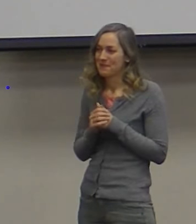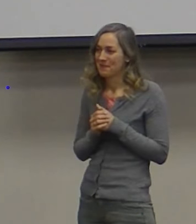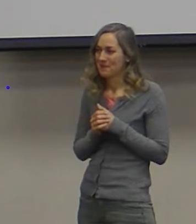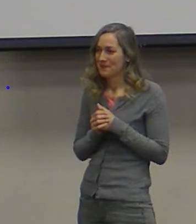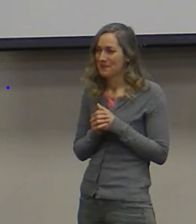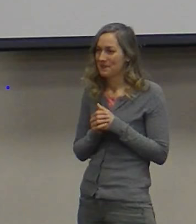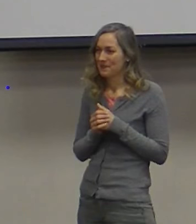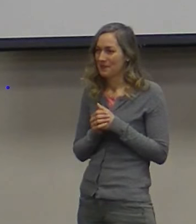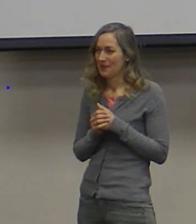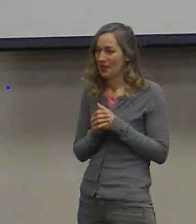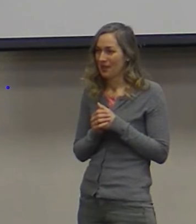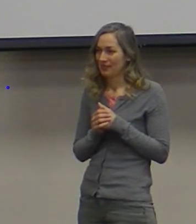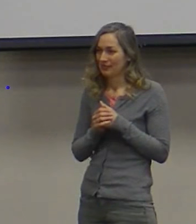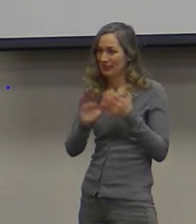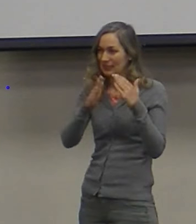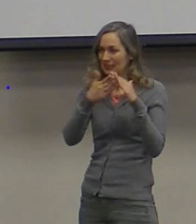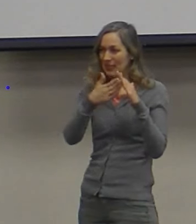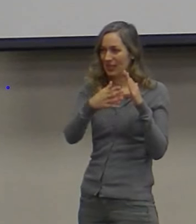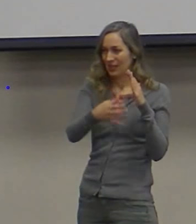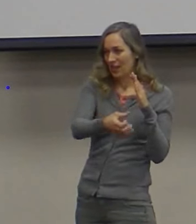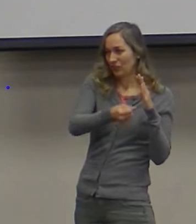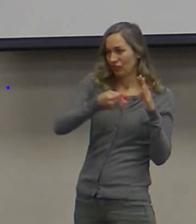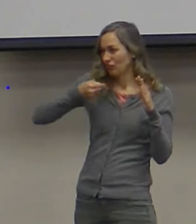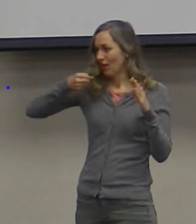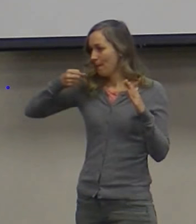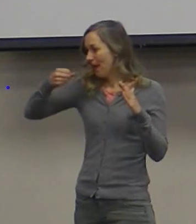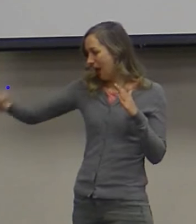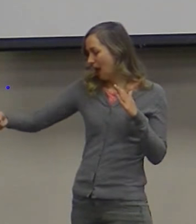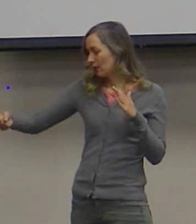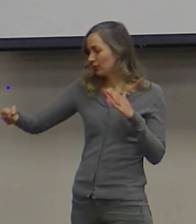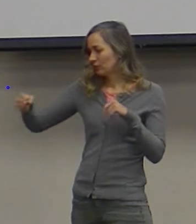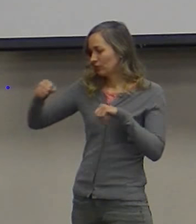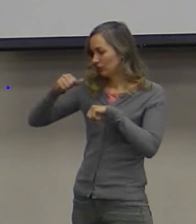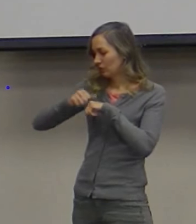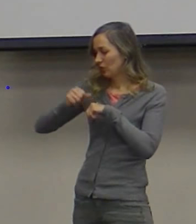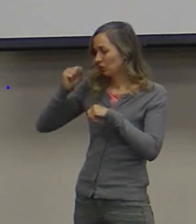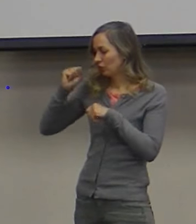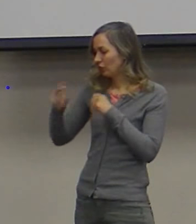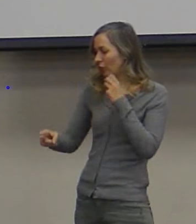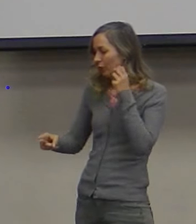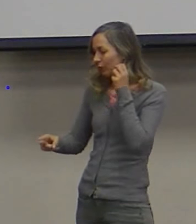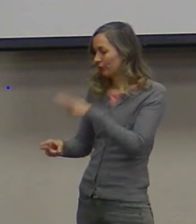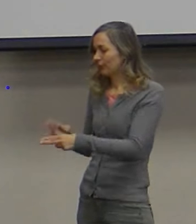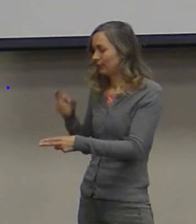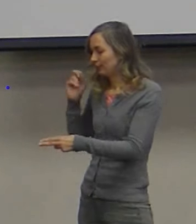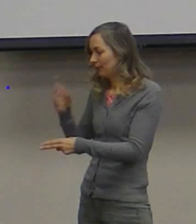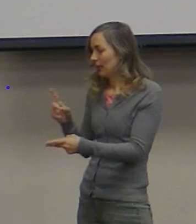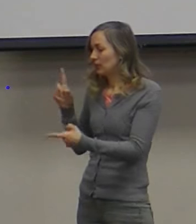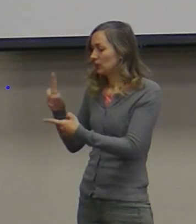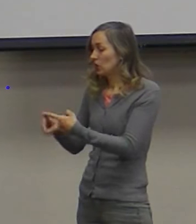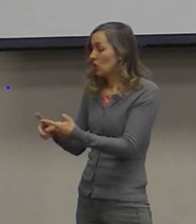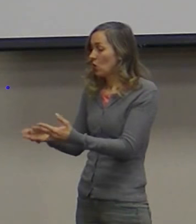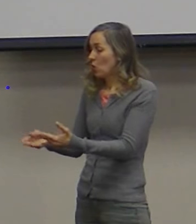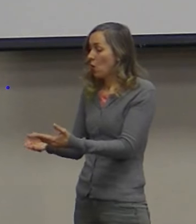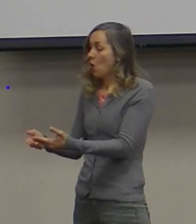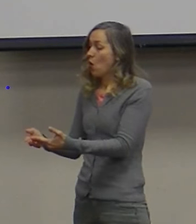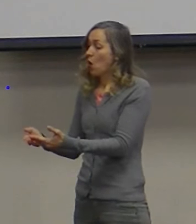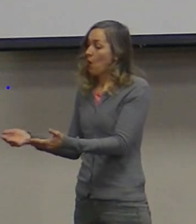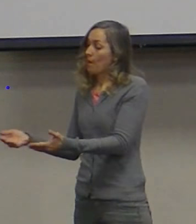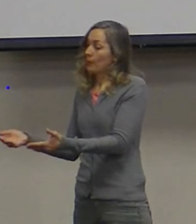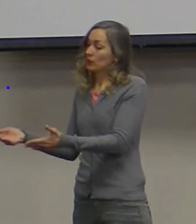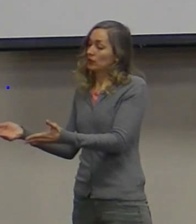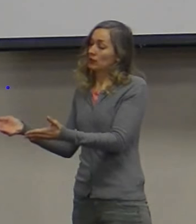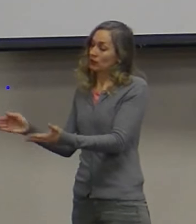He's drug out of the city. He's stoned to the point of death or to death.